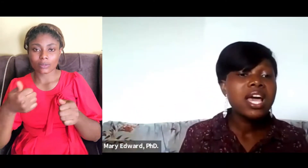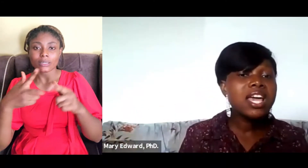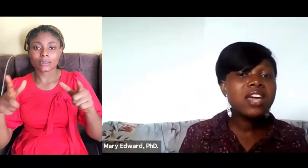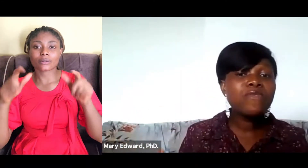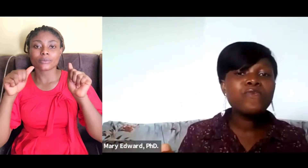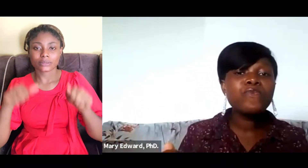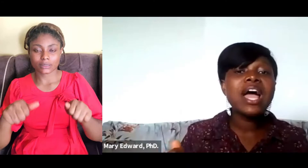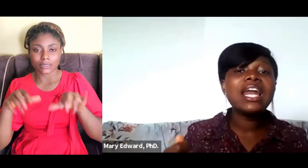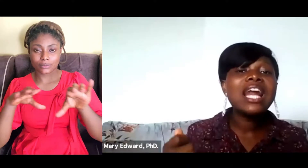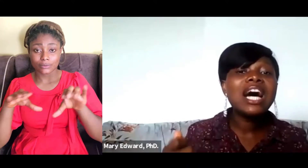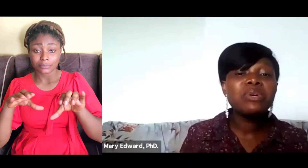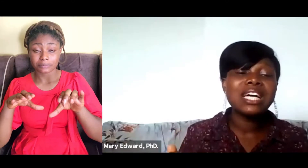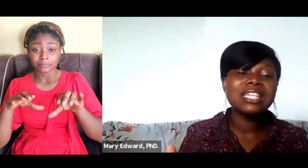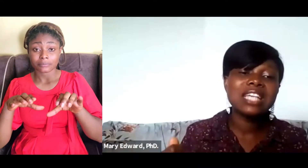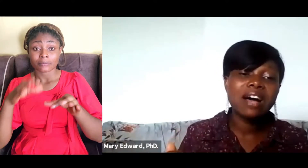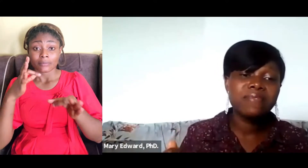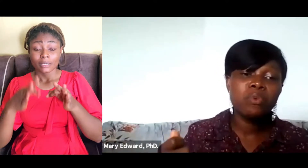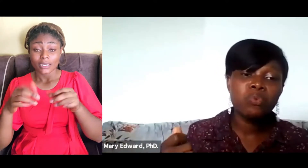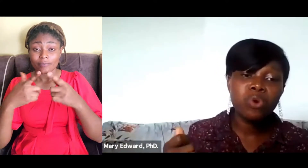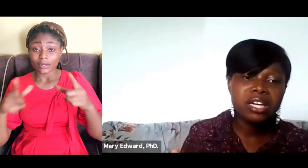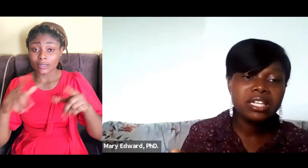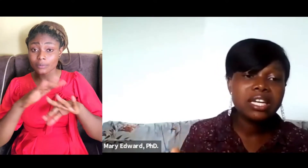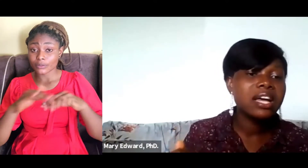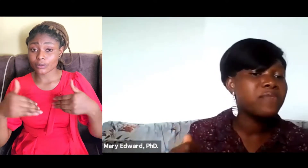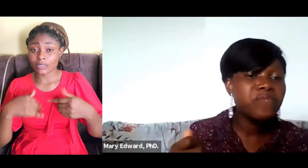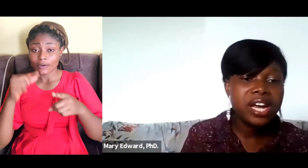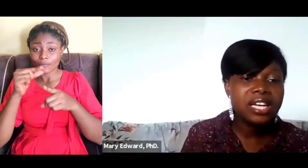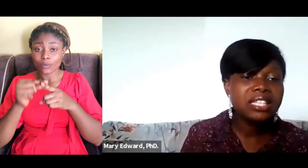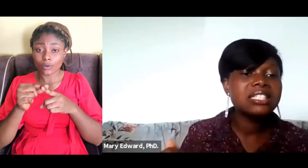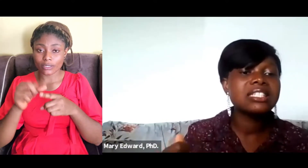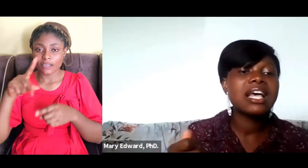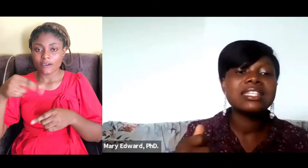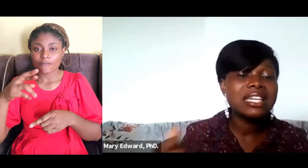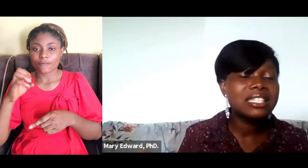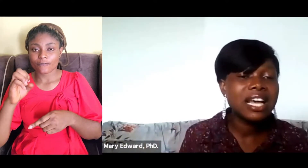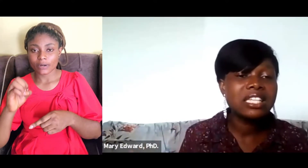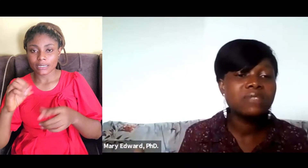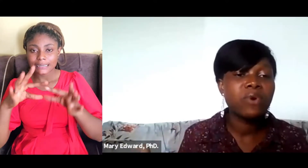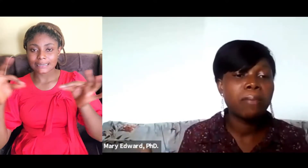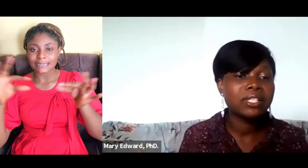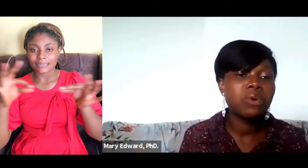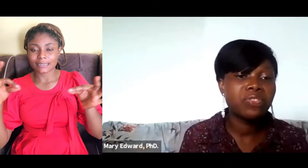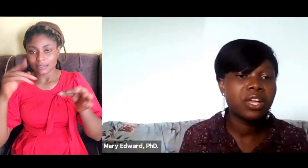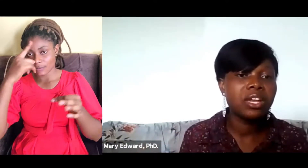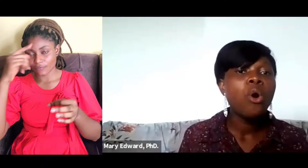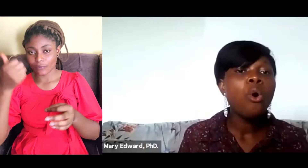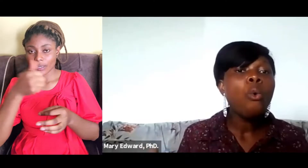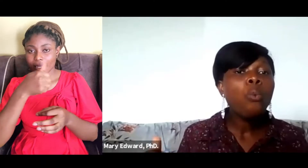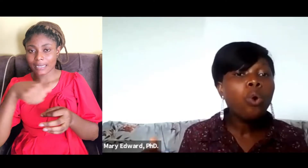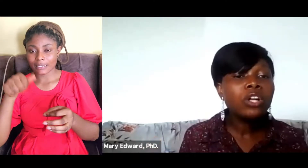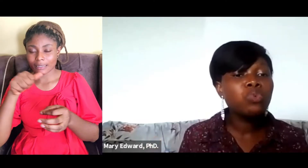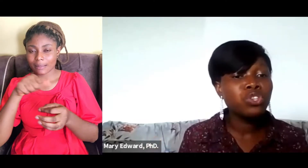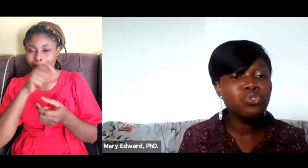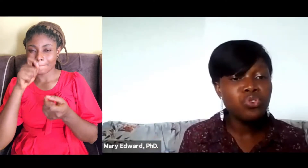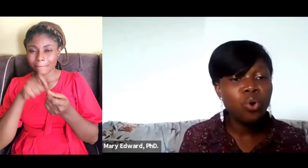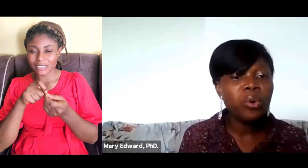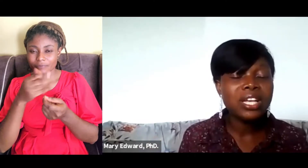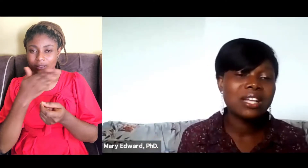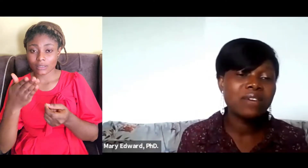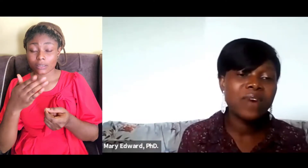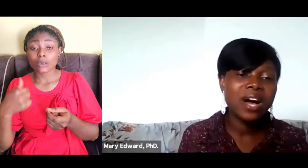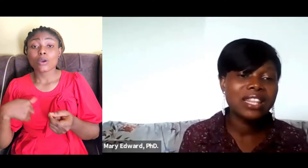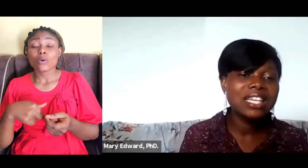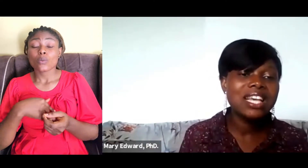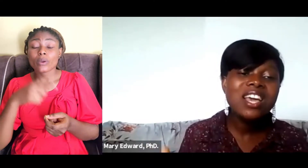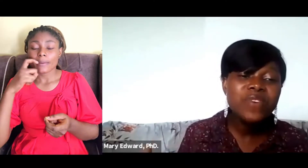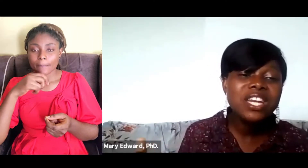course, if a language doesn't have a word, a phrase, a sentence for a particular thing, what we should know